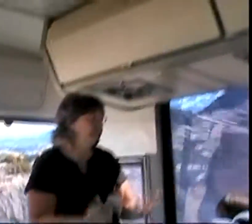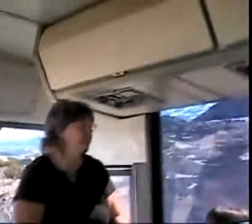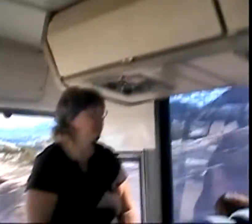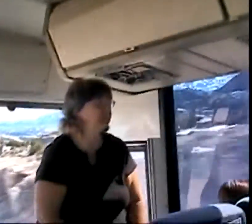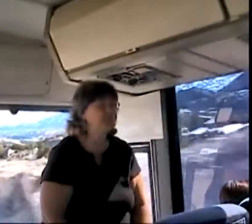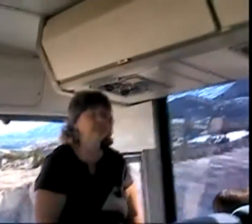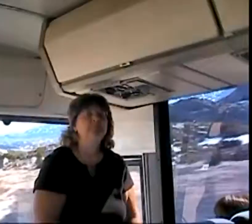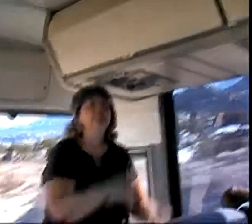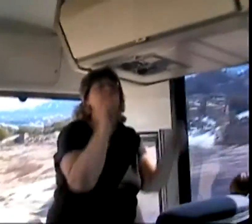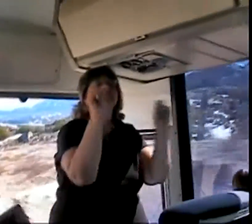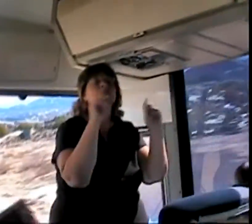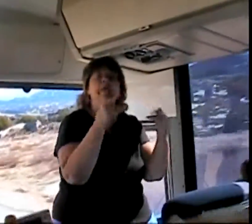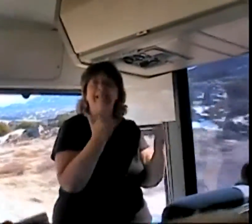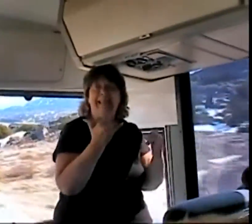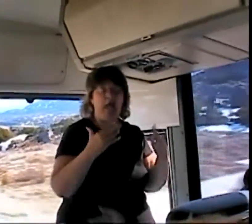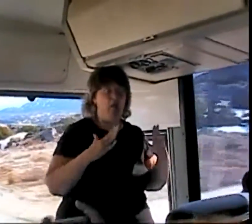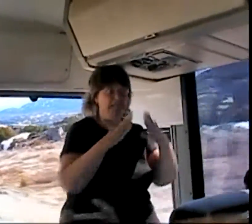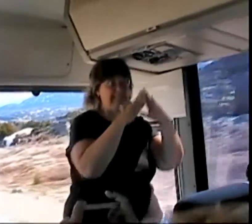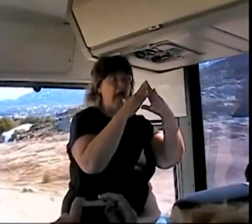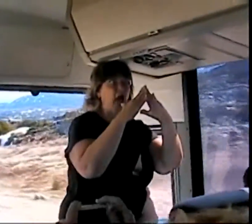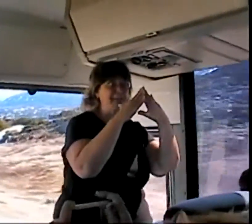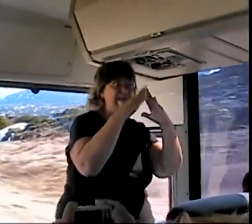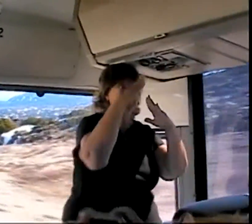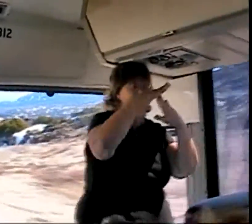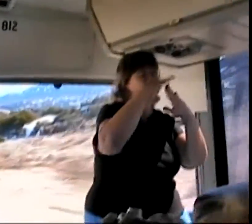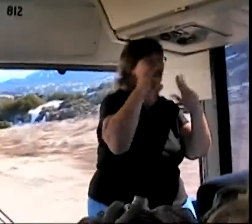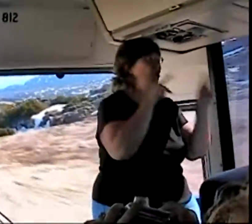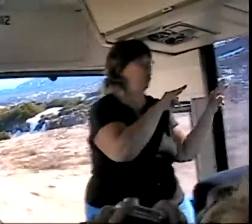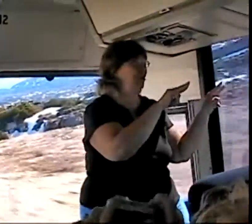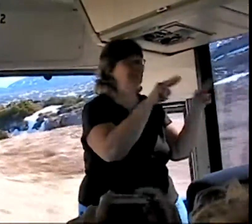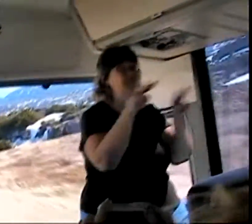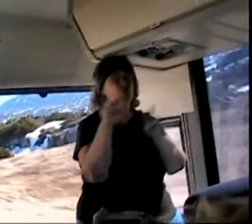All right, coming off the summit, take a look at that view.